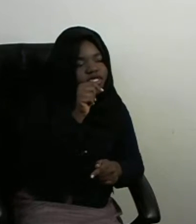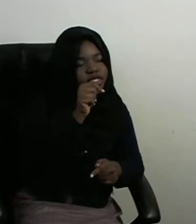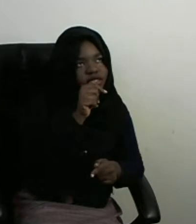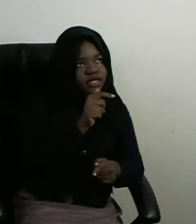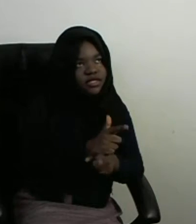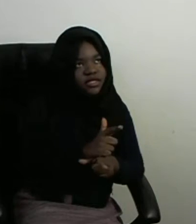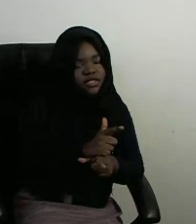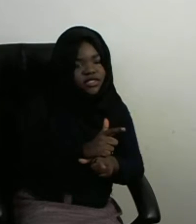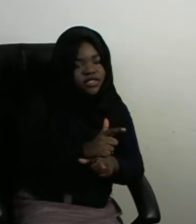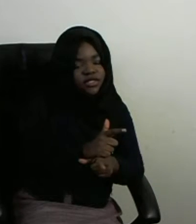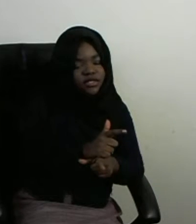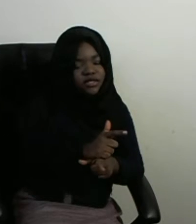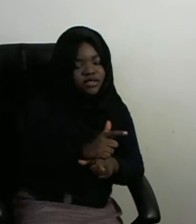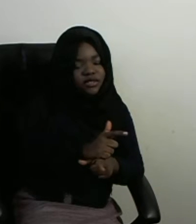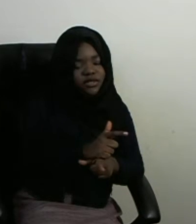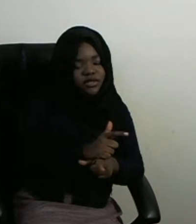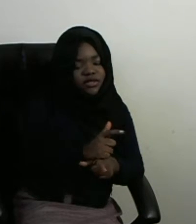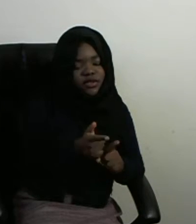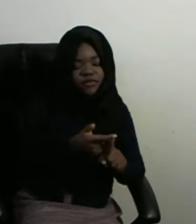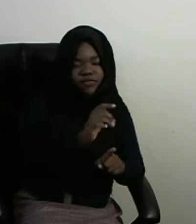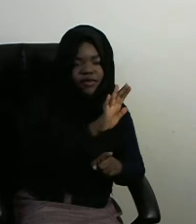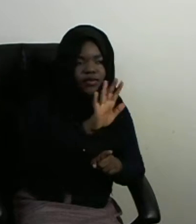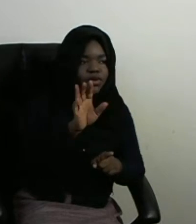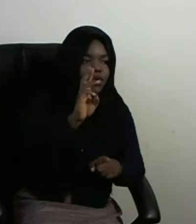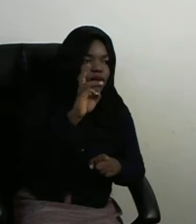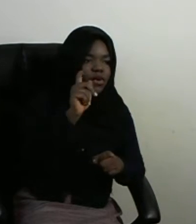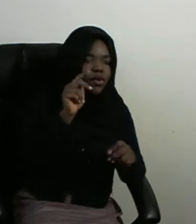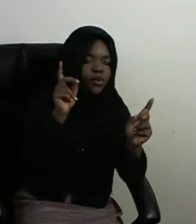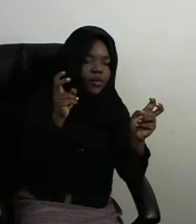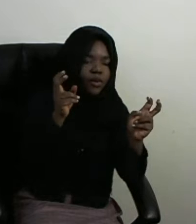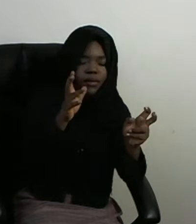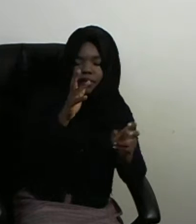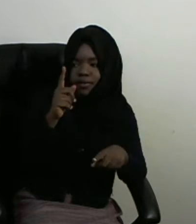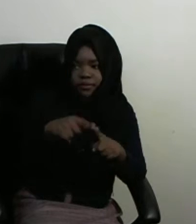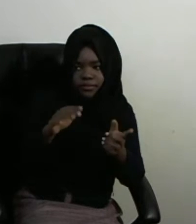sister from your wed mother.